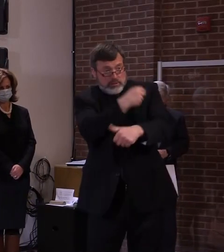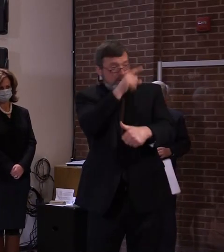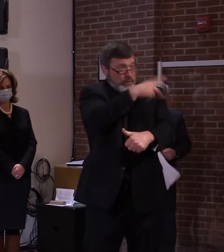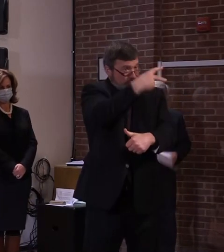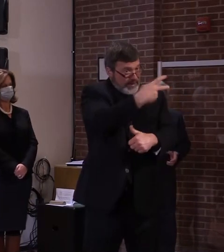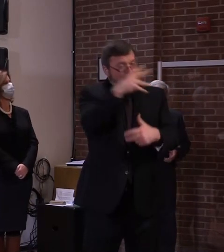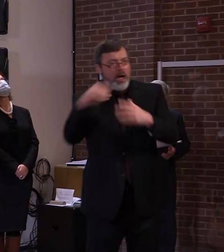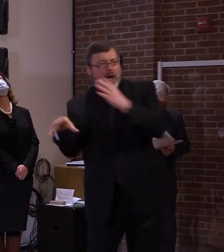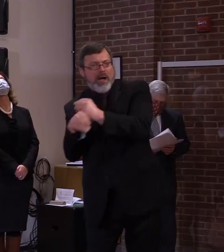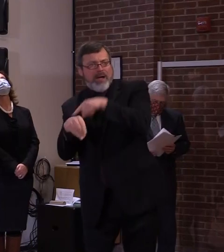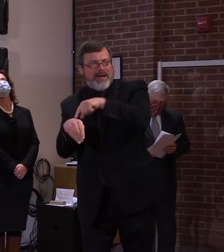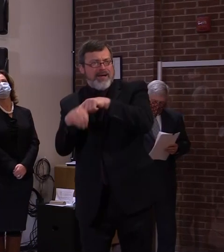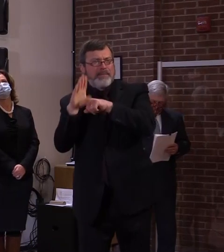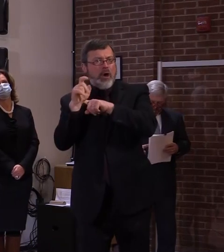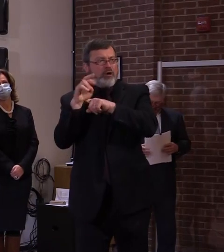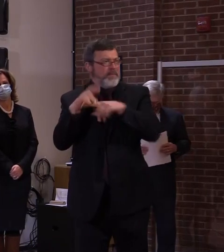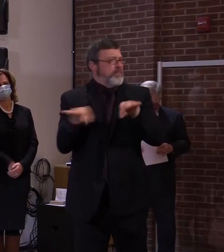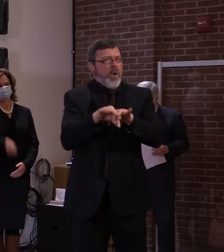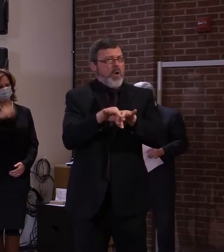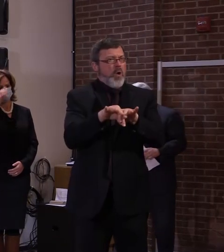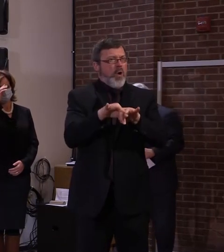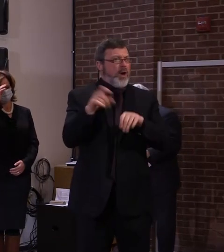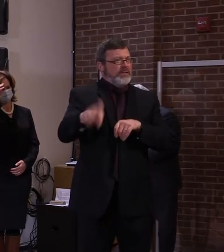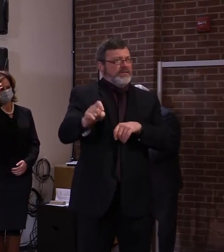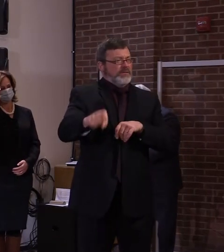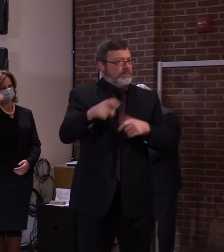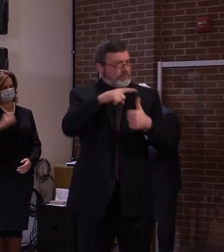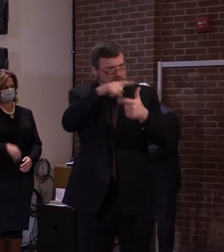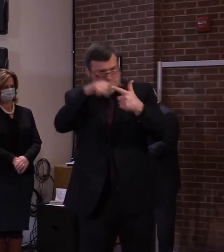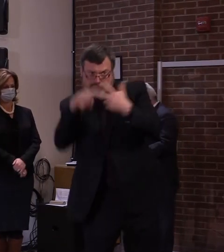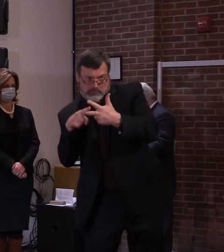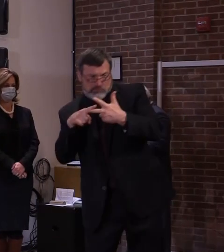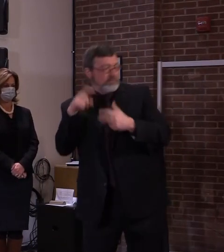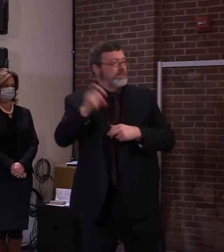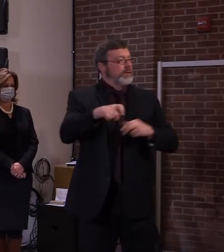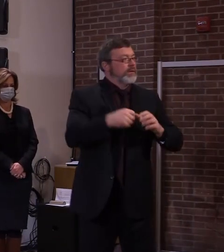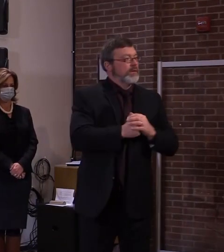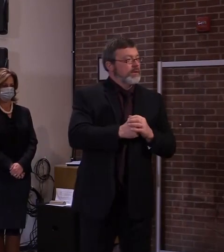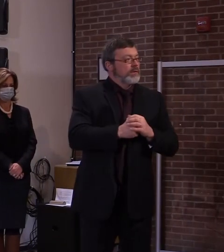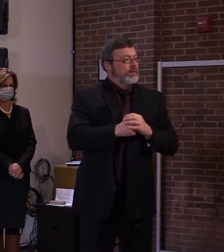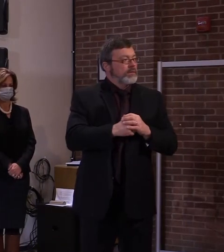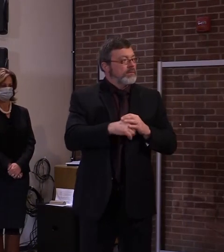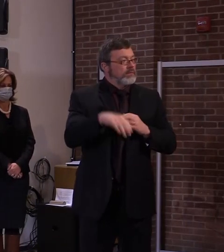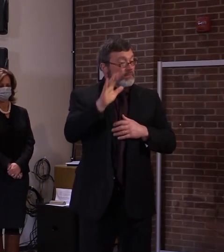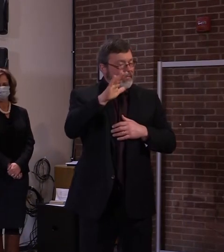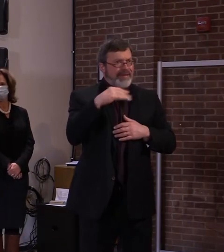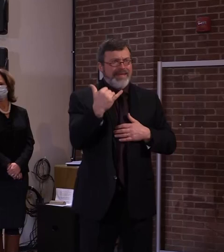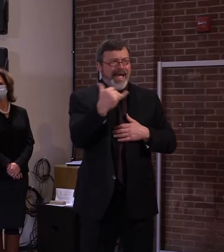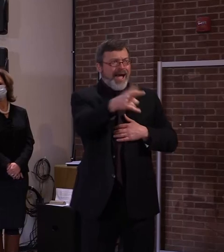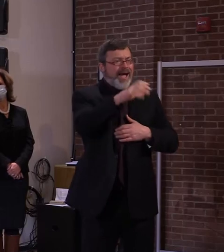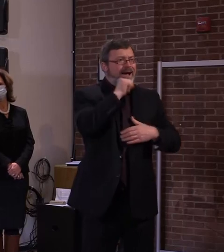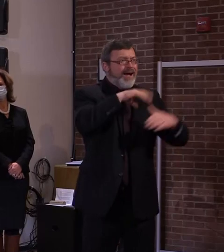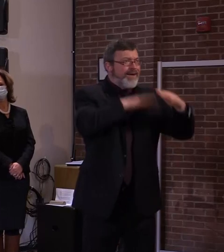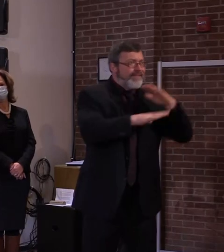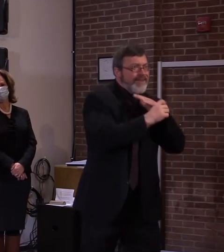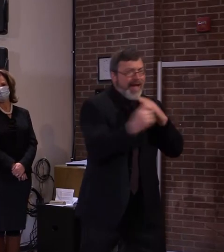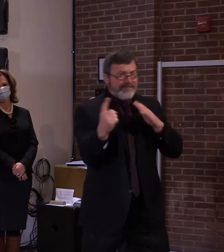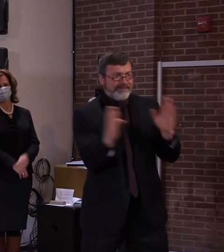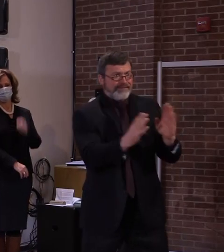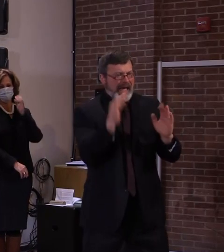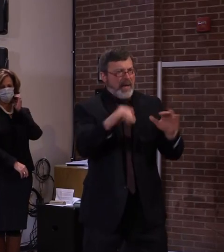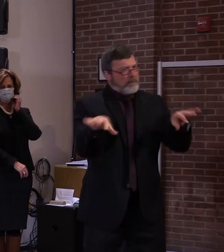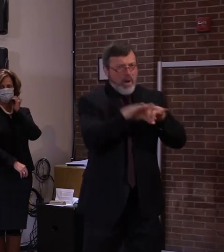vaccination, and that will have a significant impact in a positive way on our operations after the holiday. And boosters are now